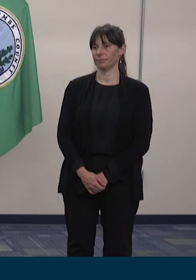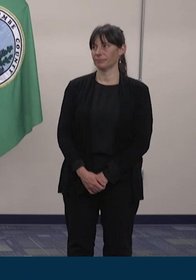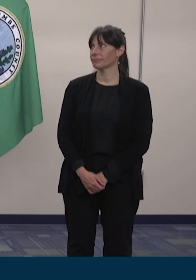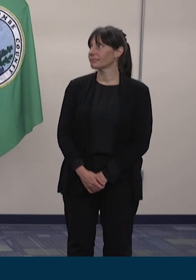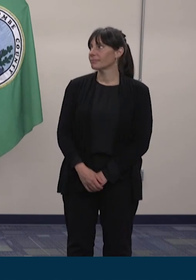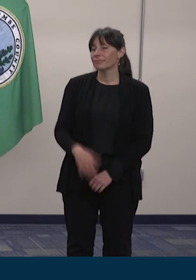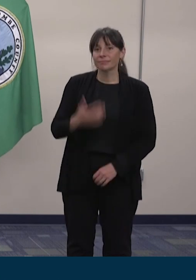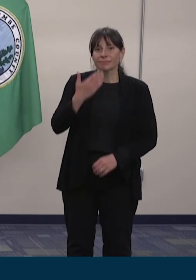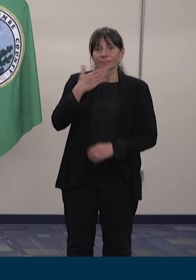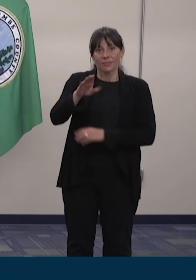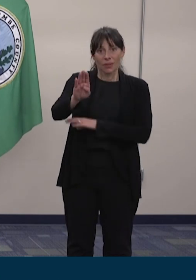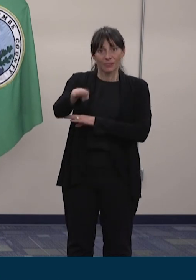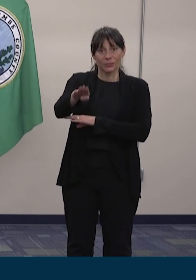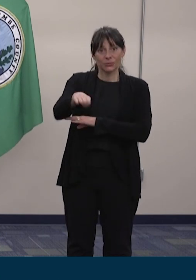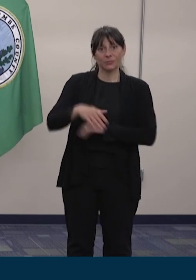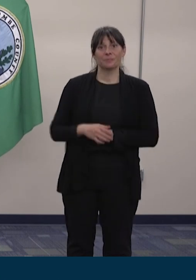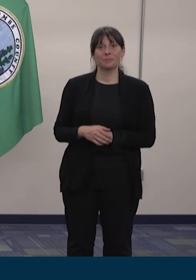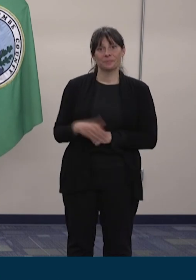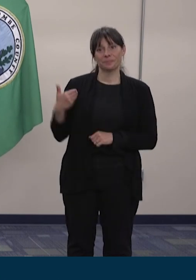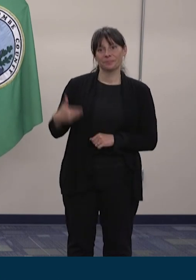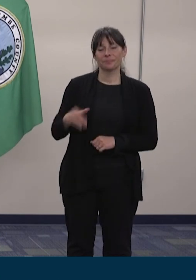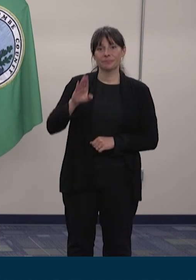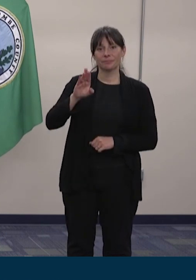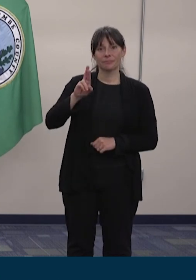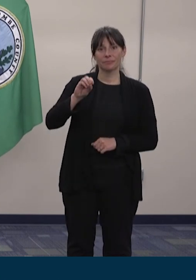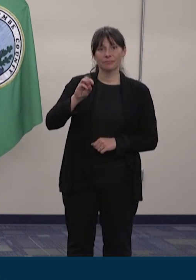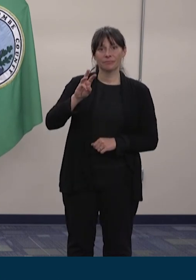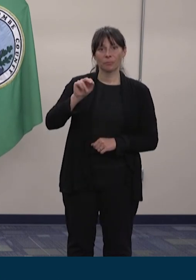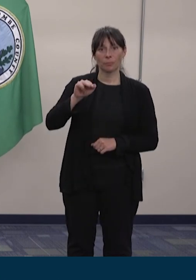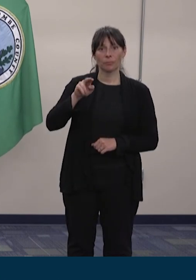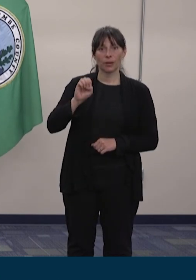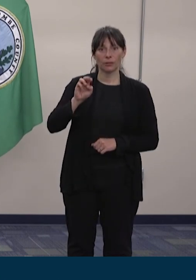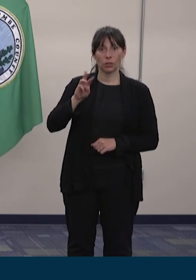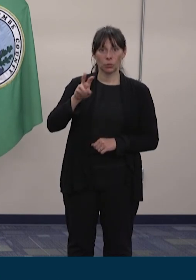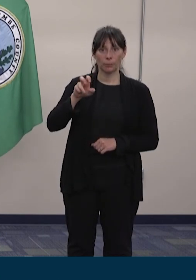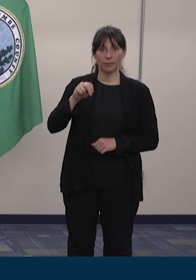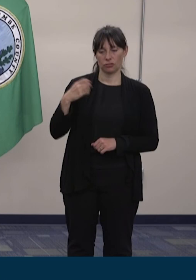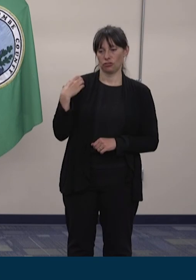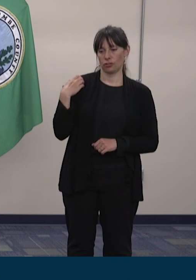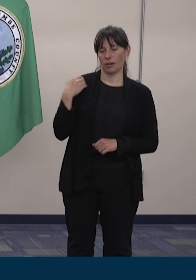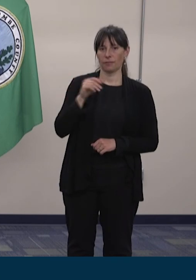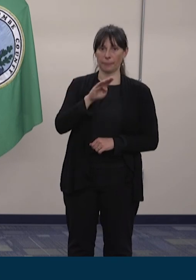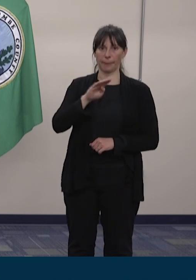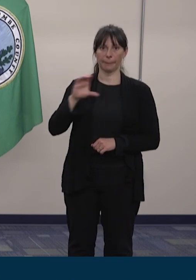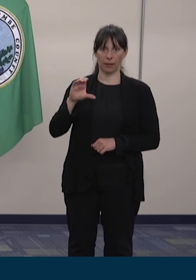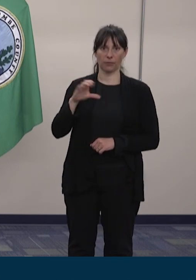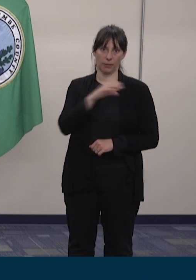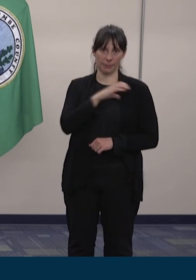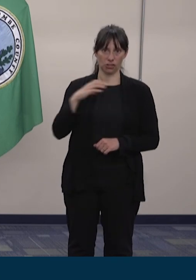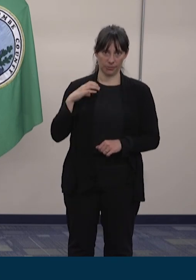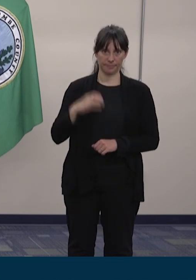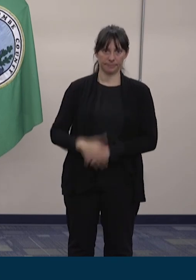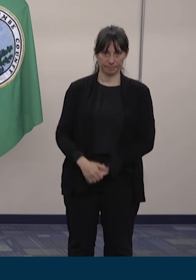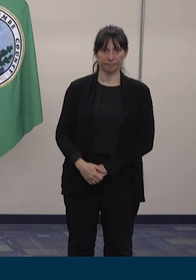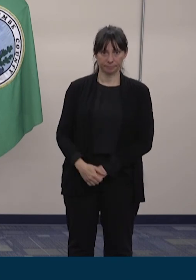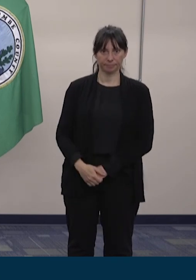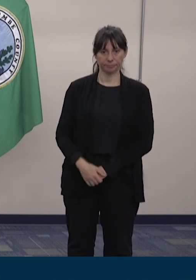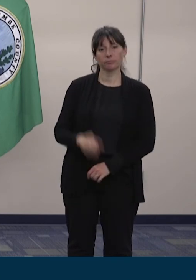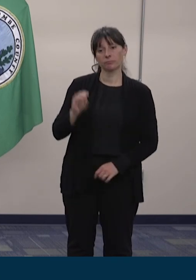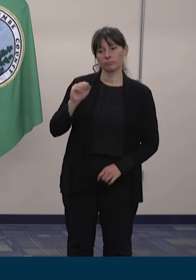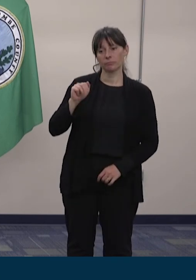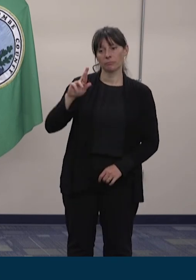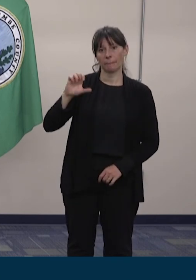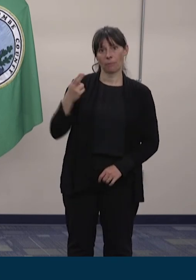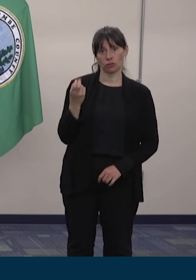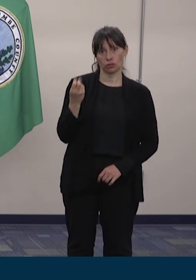Good afternoon. Muy buenas tardes. I'm Brownie Soy Newman, Chair of Brownie the Buncombe County Newman, Commission. presidente de la Junta de On Comisionados March del Condado de 12th, Buncombe. El Buncombe 12